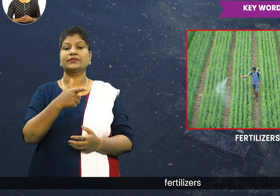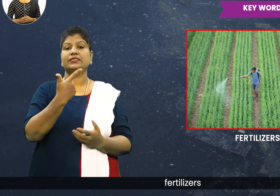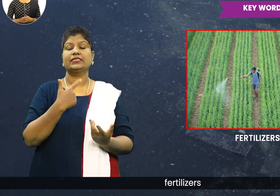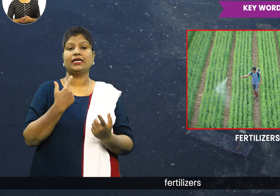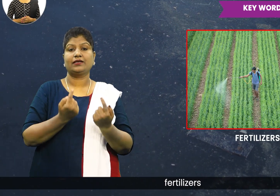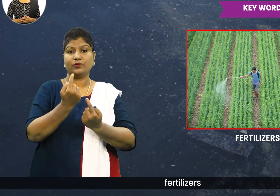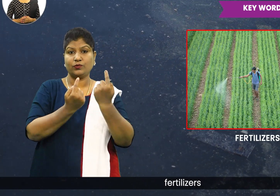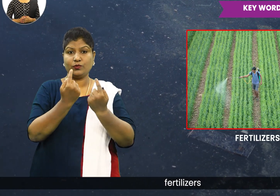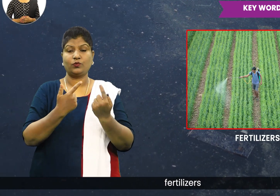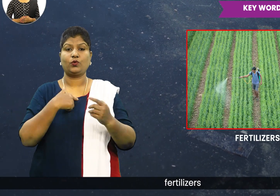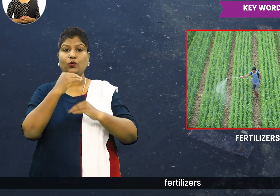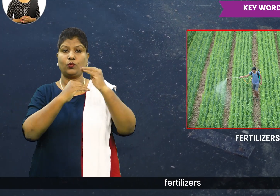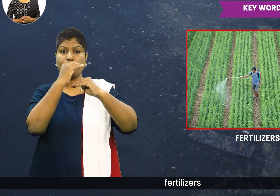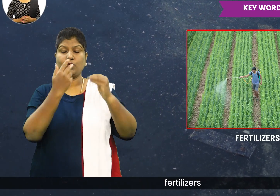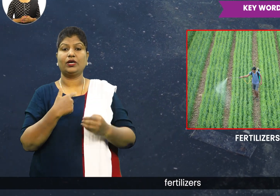fertilizers,